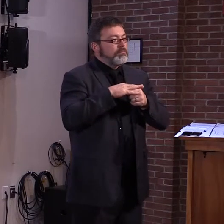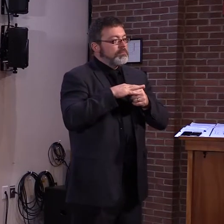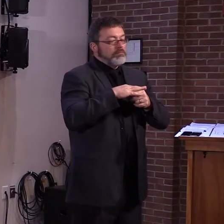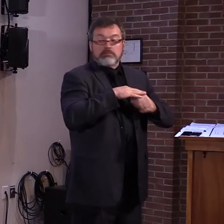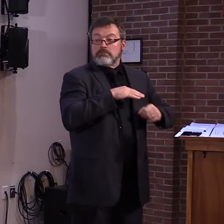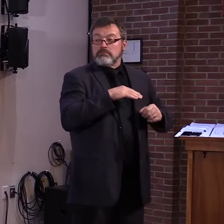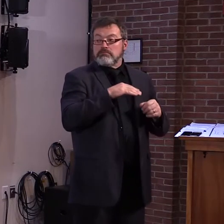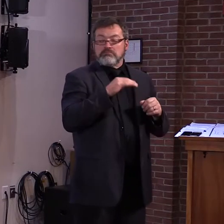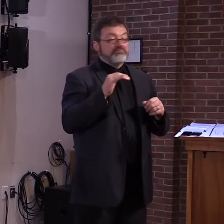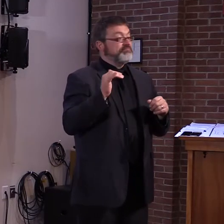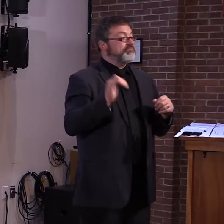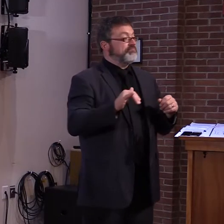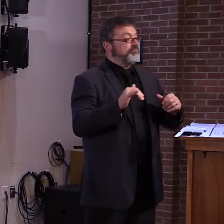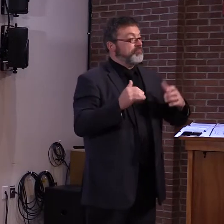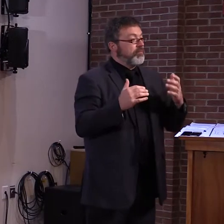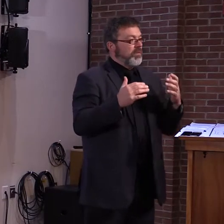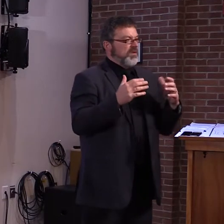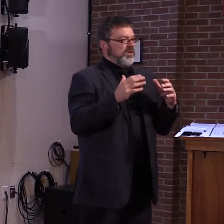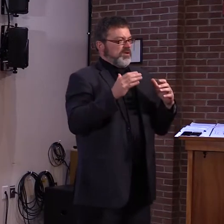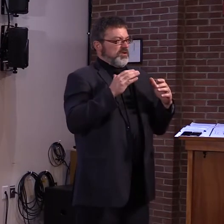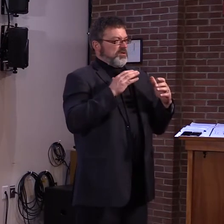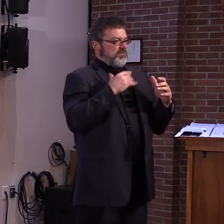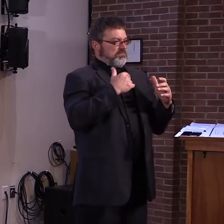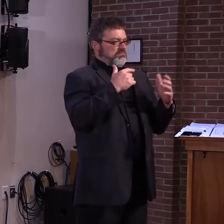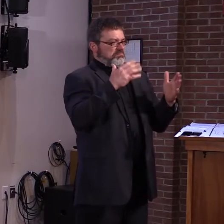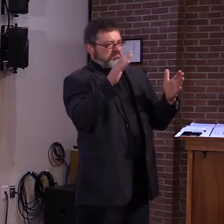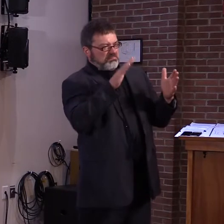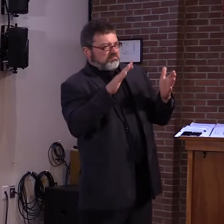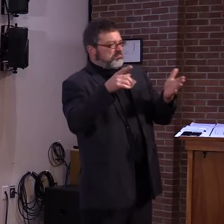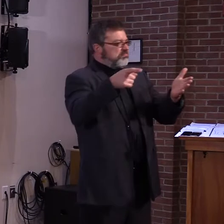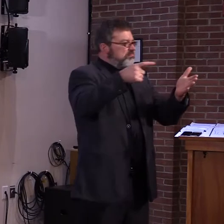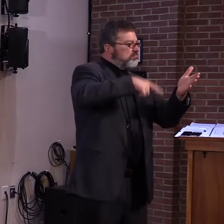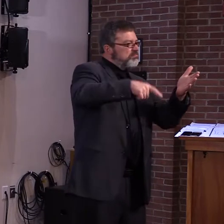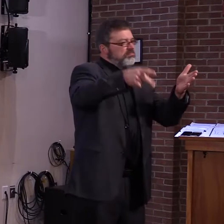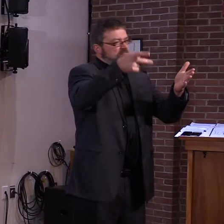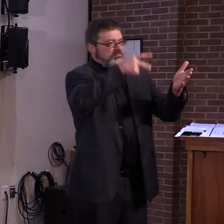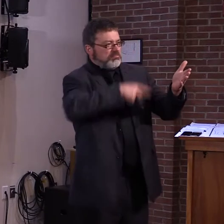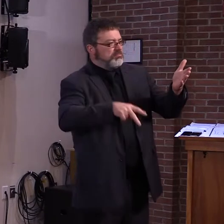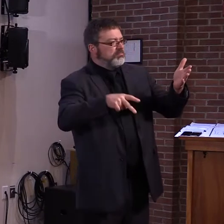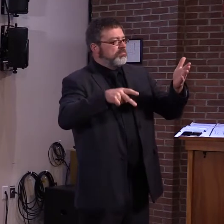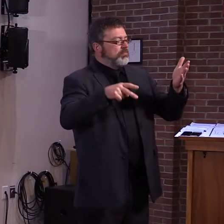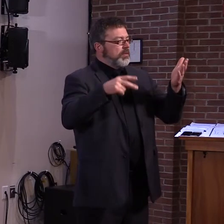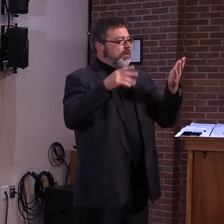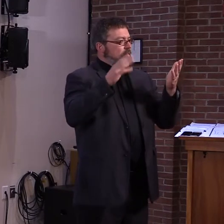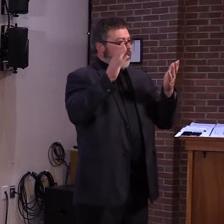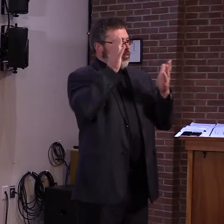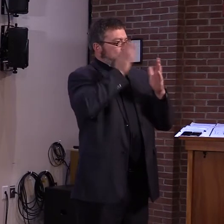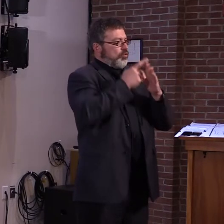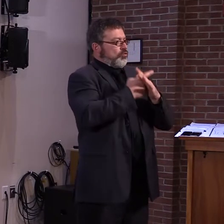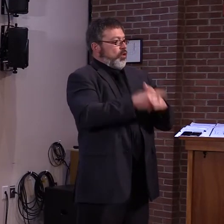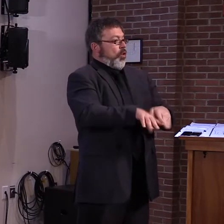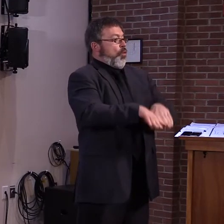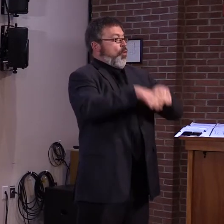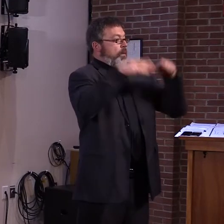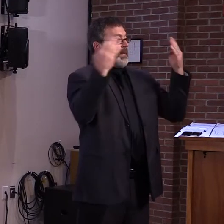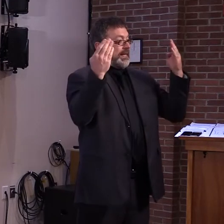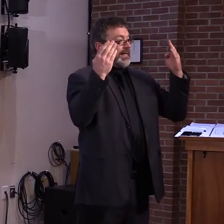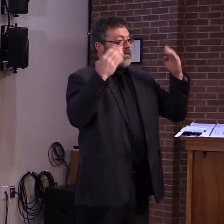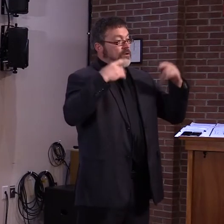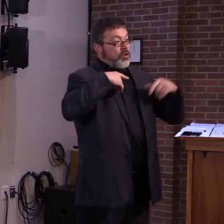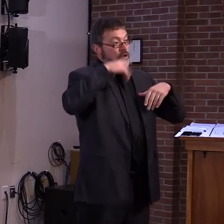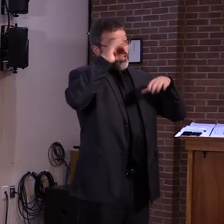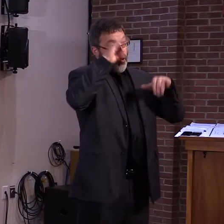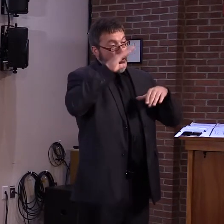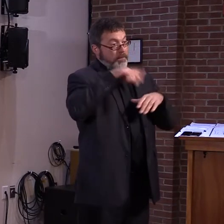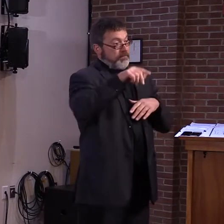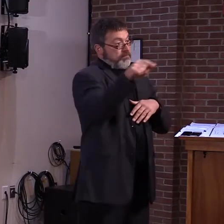through the next few weeks. At full capacity, the hubs and all the locations that we have identified so far can